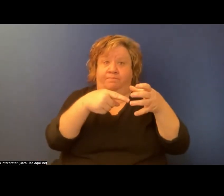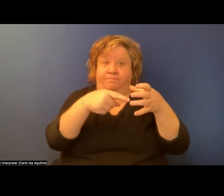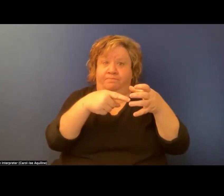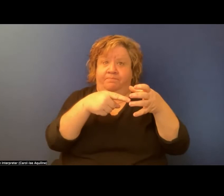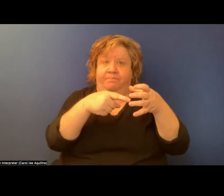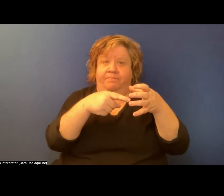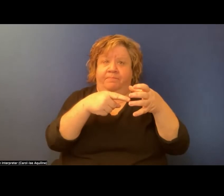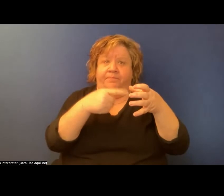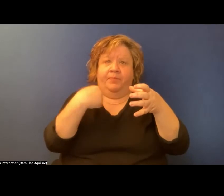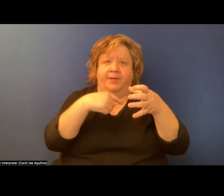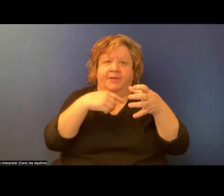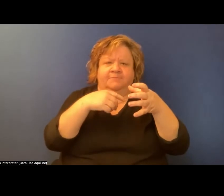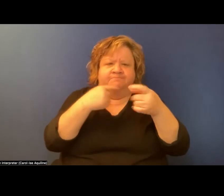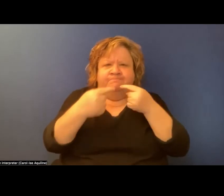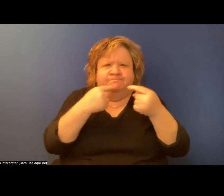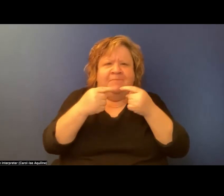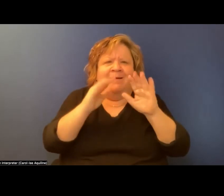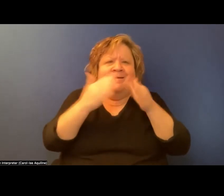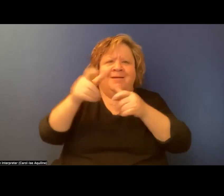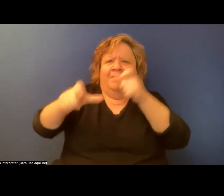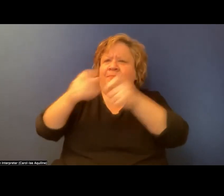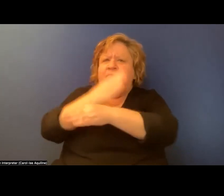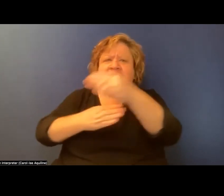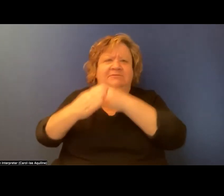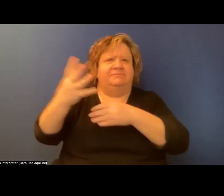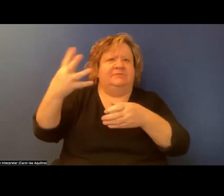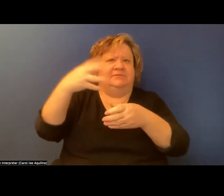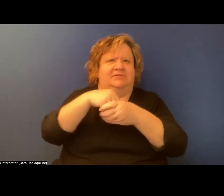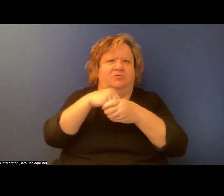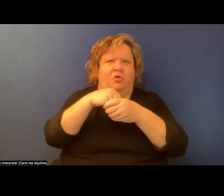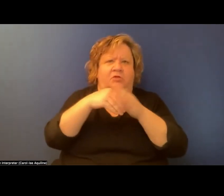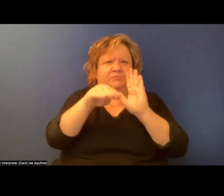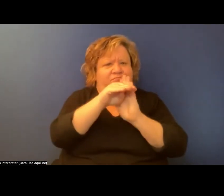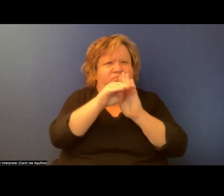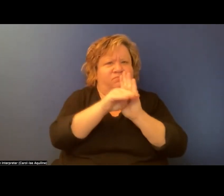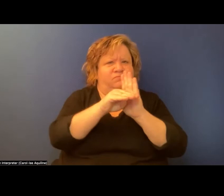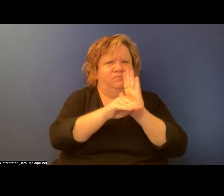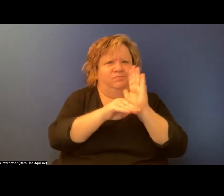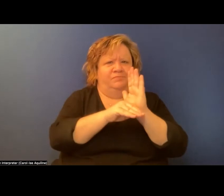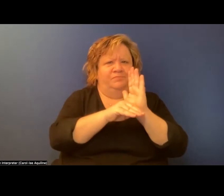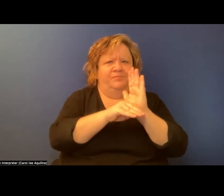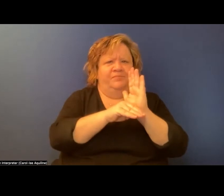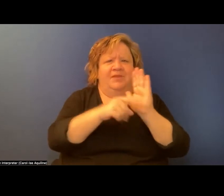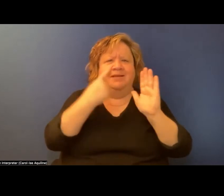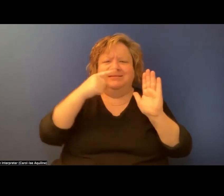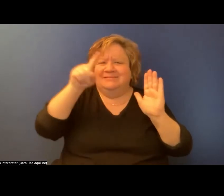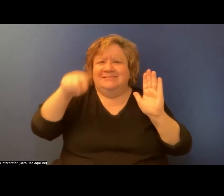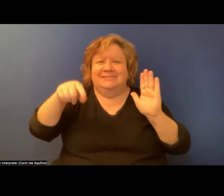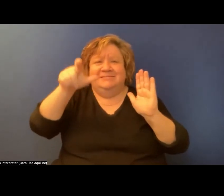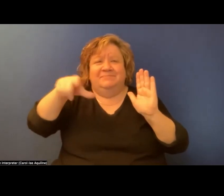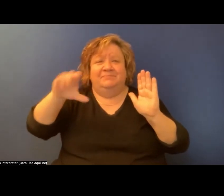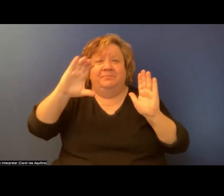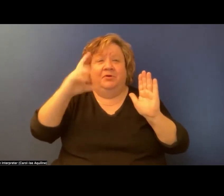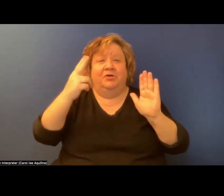those recommendations in chat. They were published just before the COP26, but of course they're still applicable